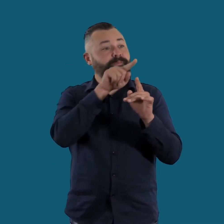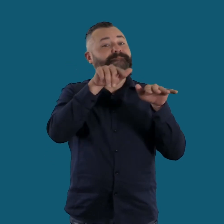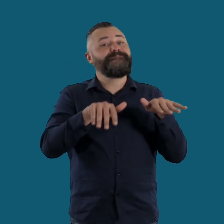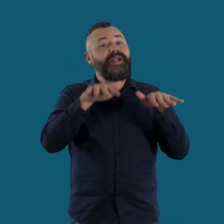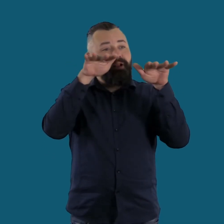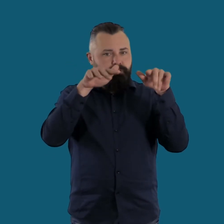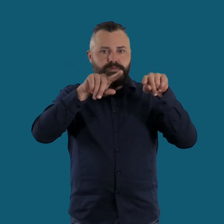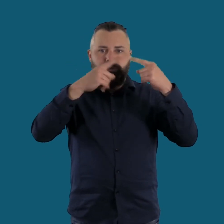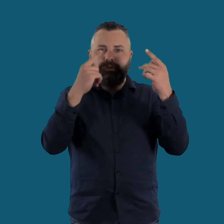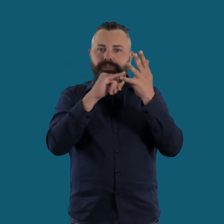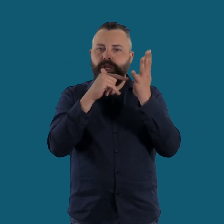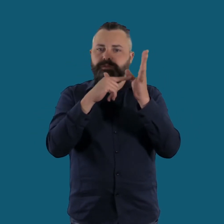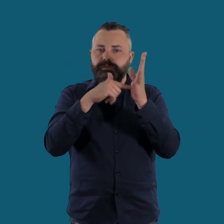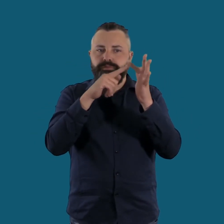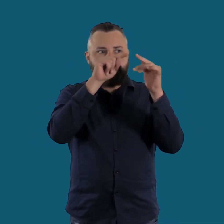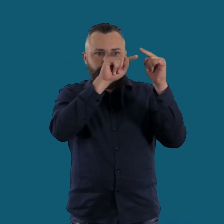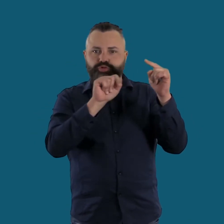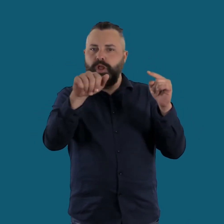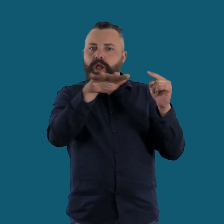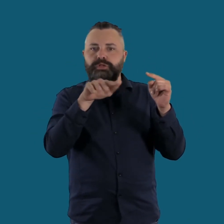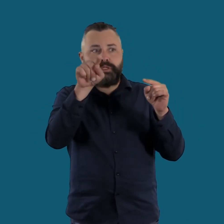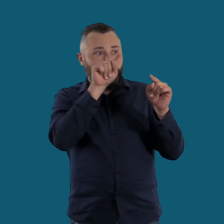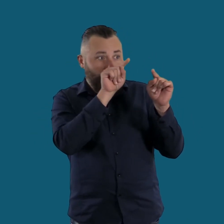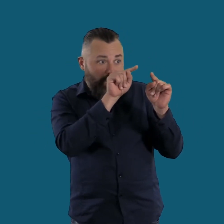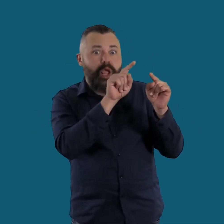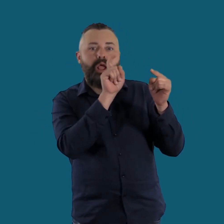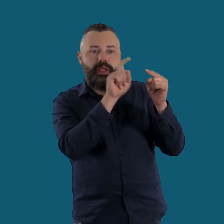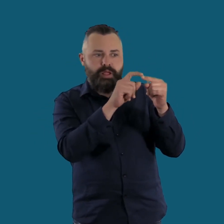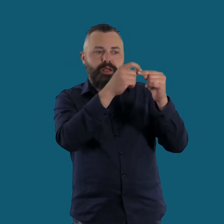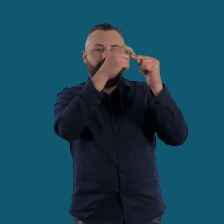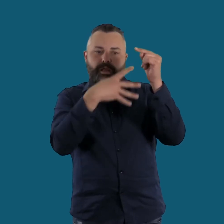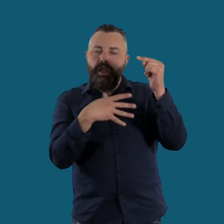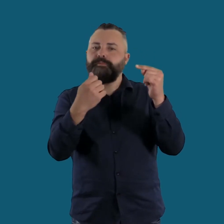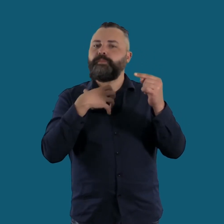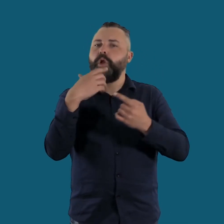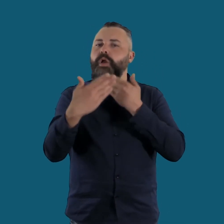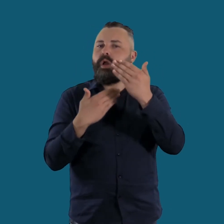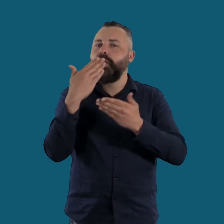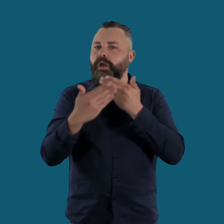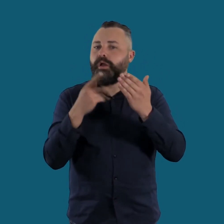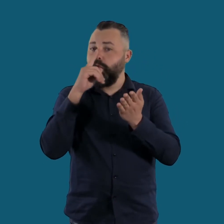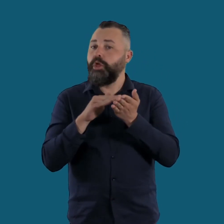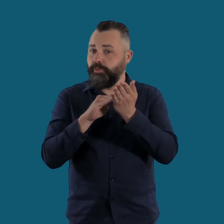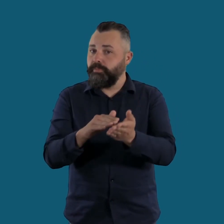For more information, the National Bureau of Meteorology has a general flood information website.